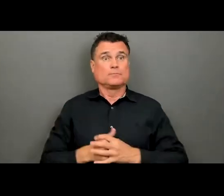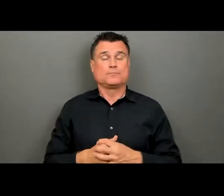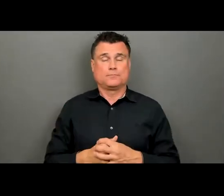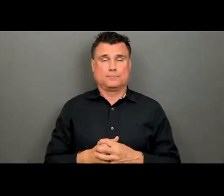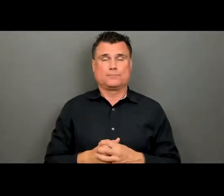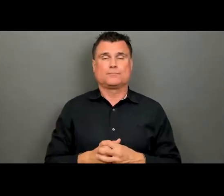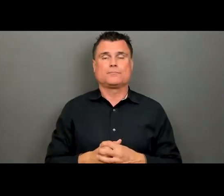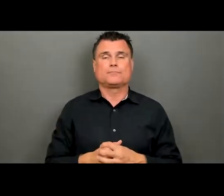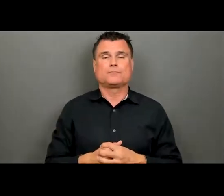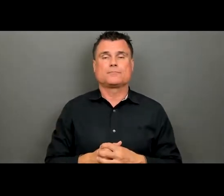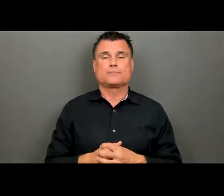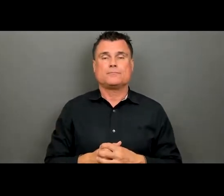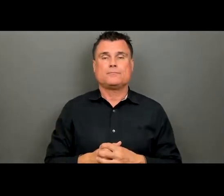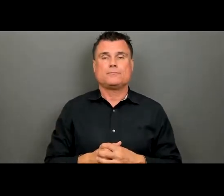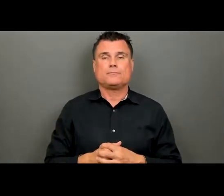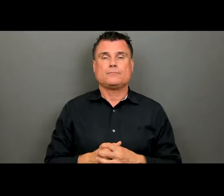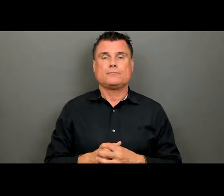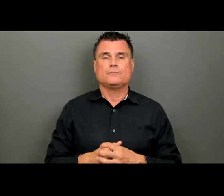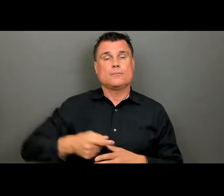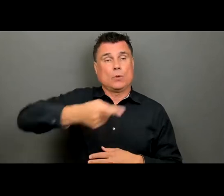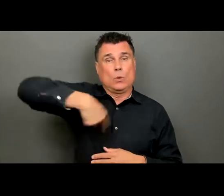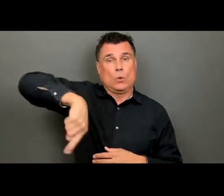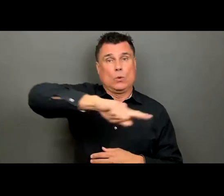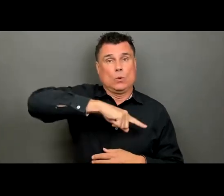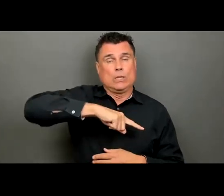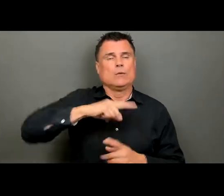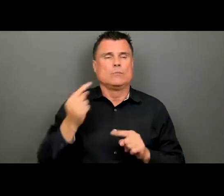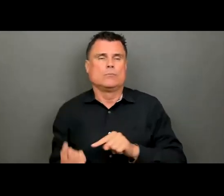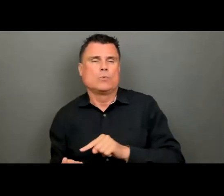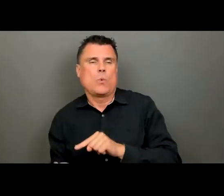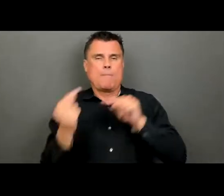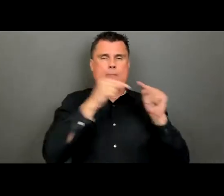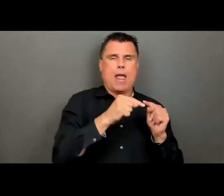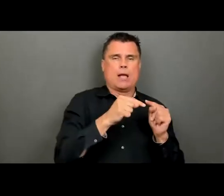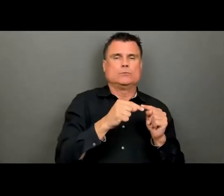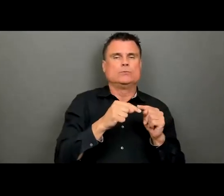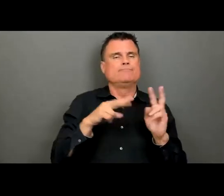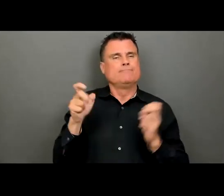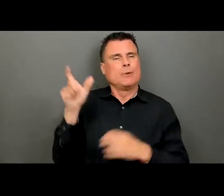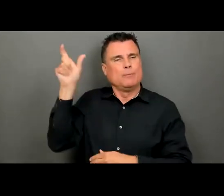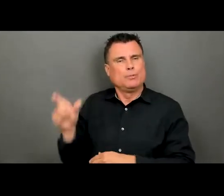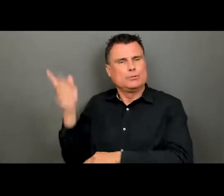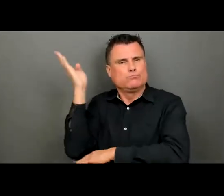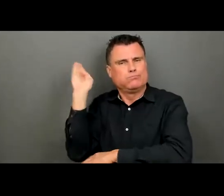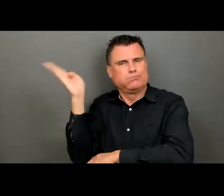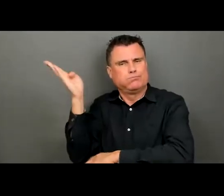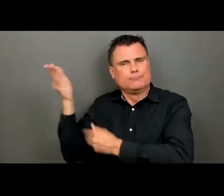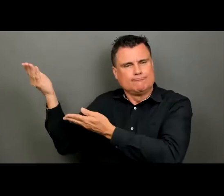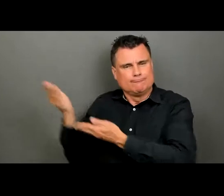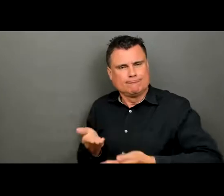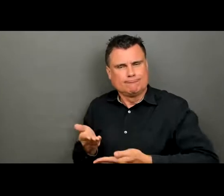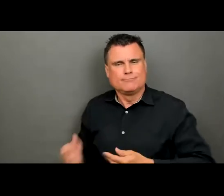invited guest speakers. We have some special guests that are invited, and I'll be asking them.